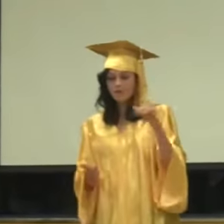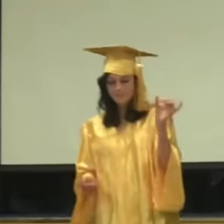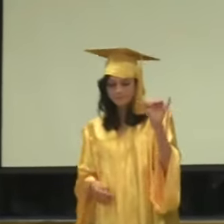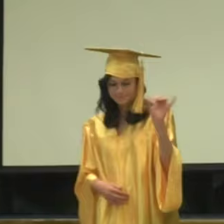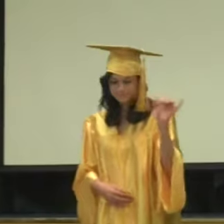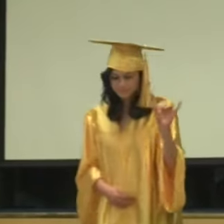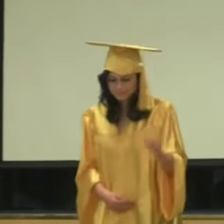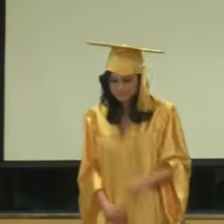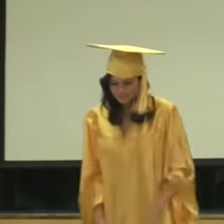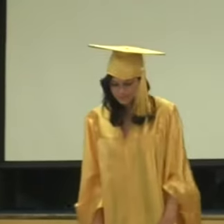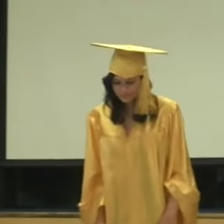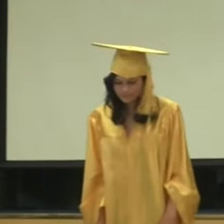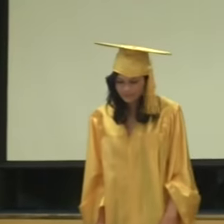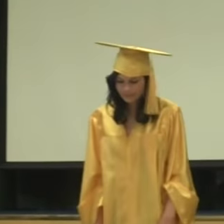work with ABC.